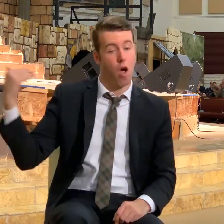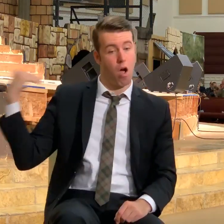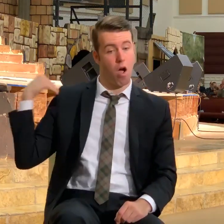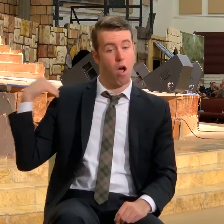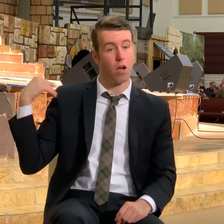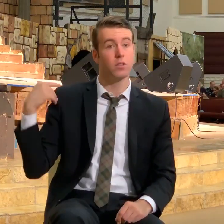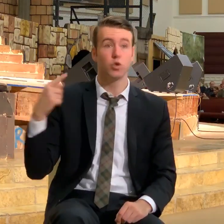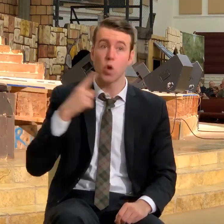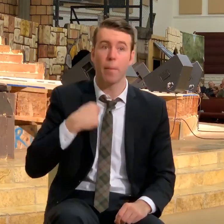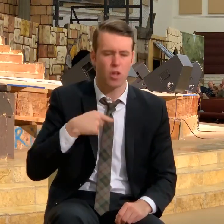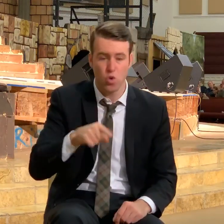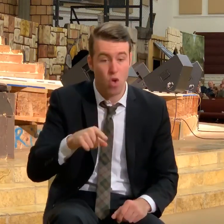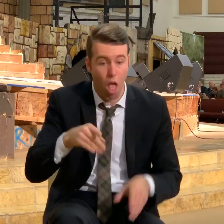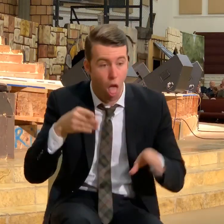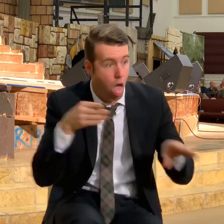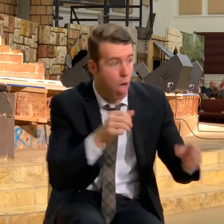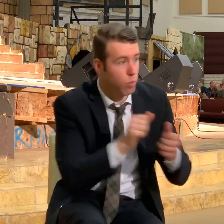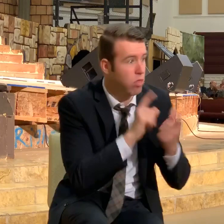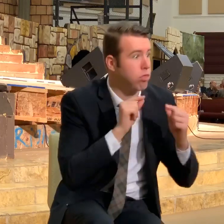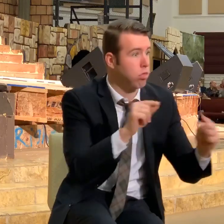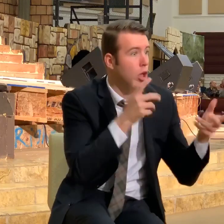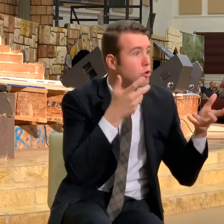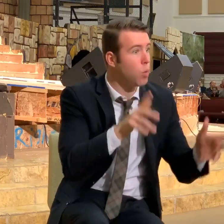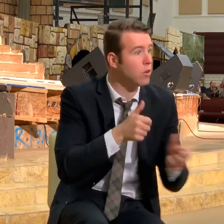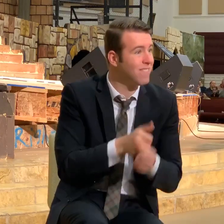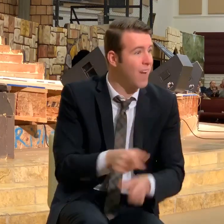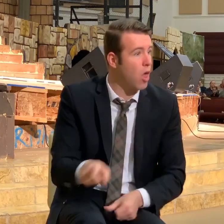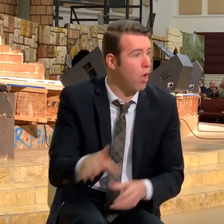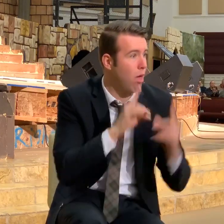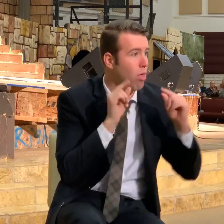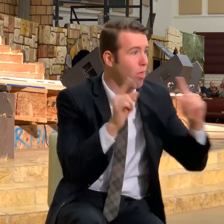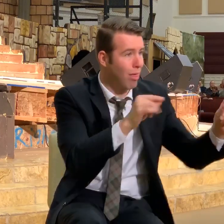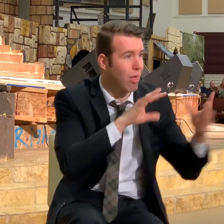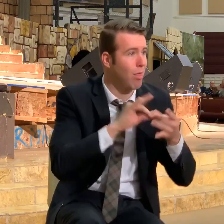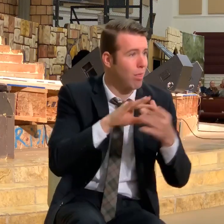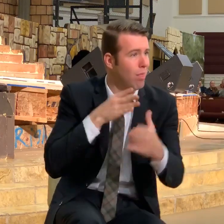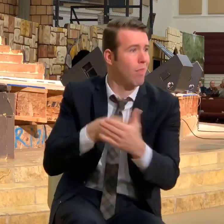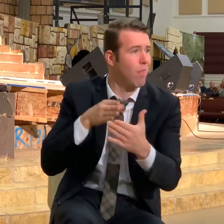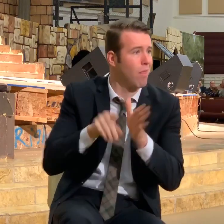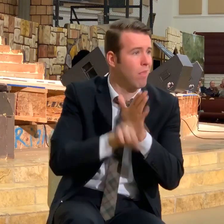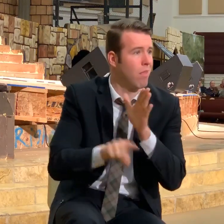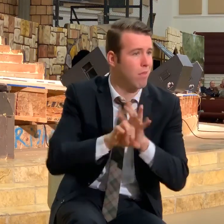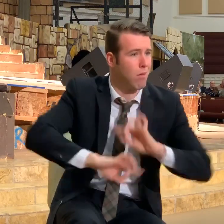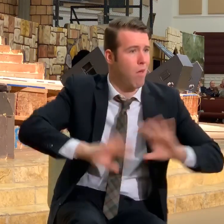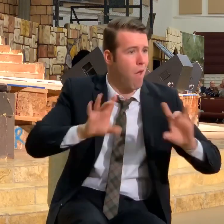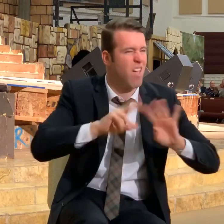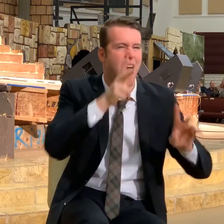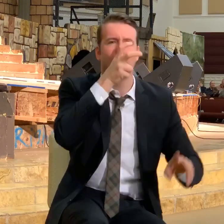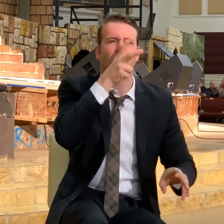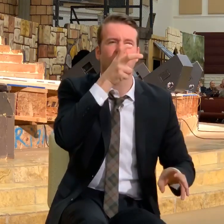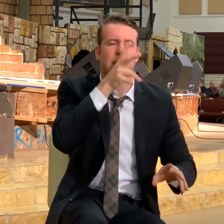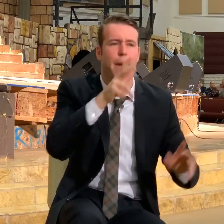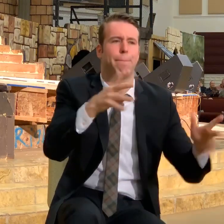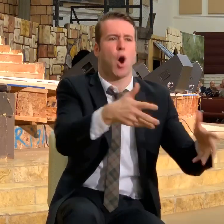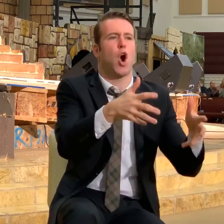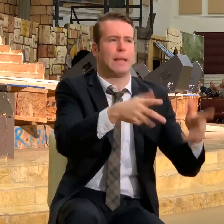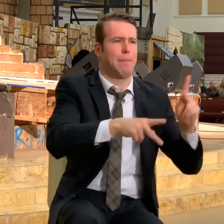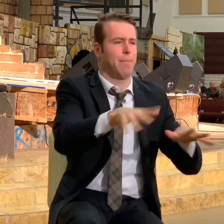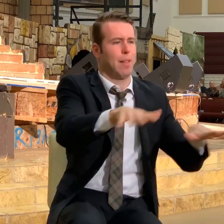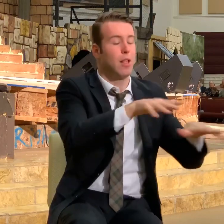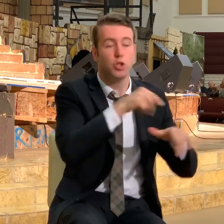you get focused on the knuckleheads that don't want to follow. Don't get focused on all the parasite